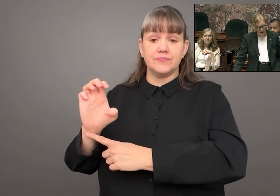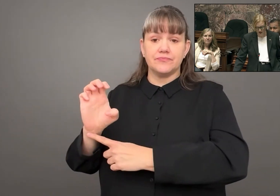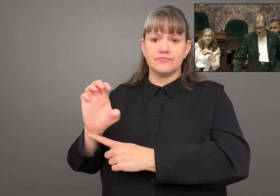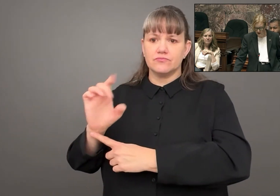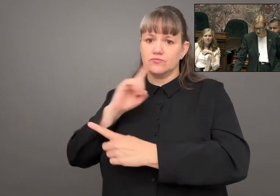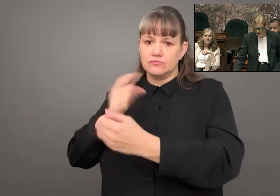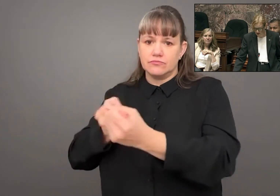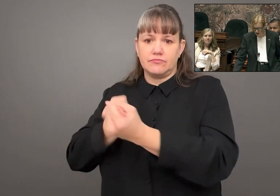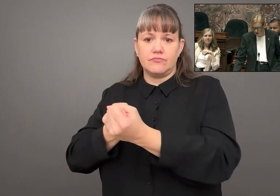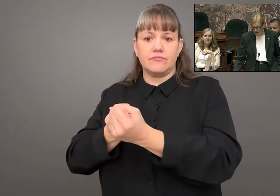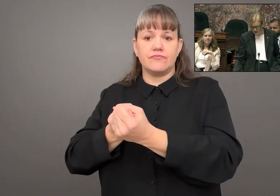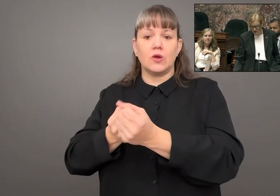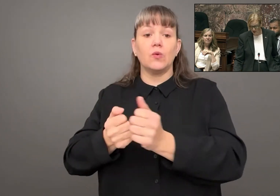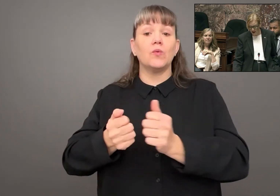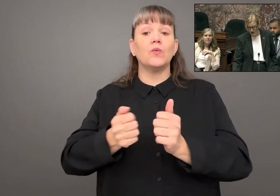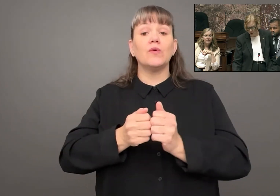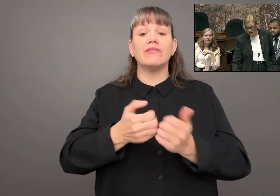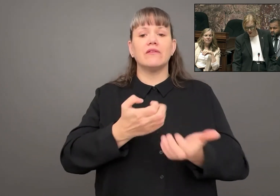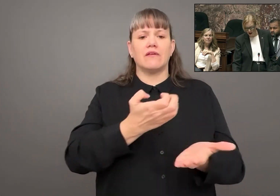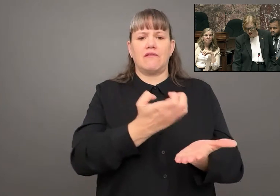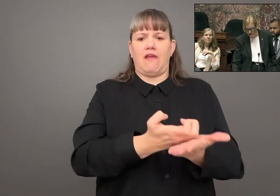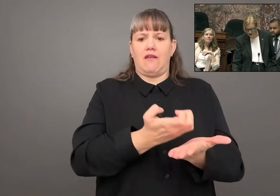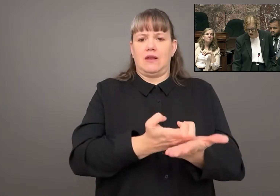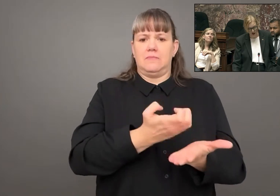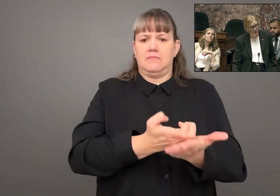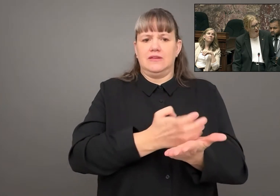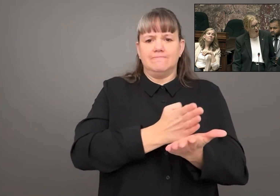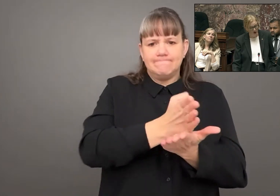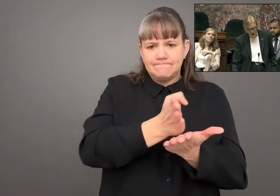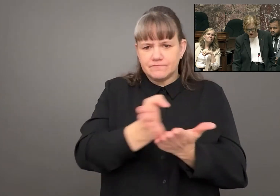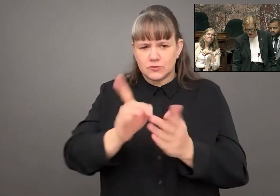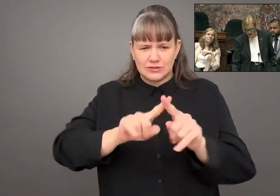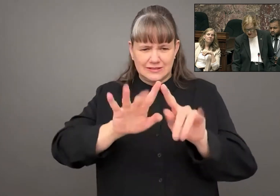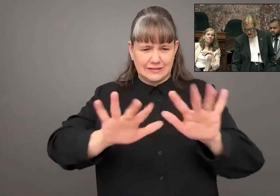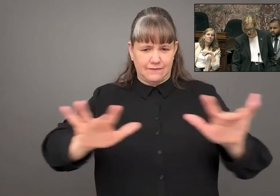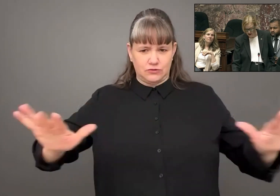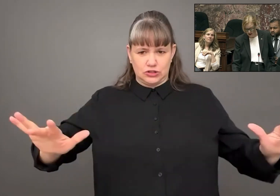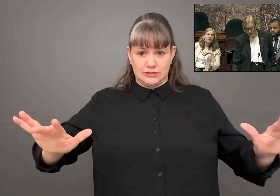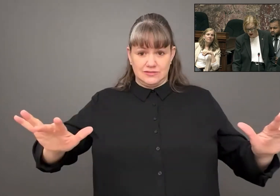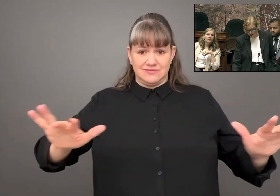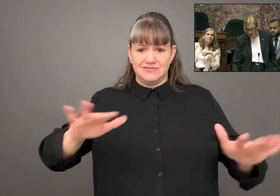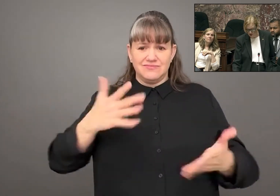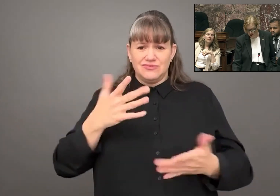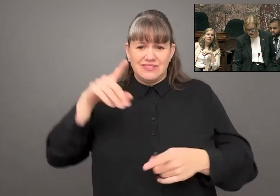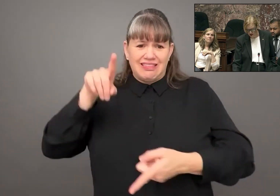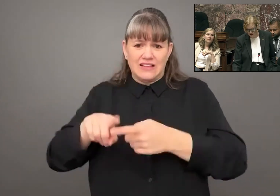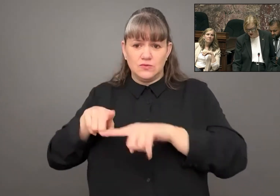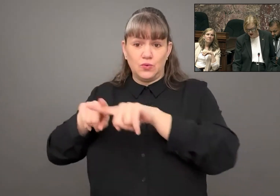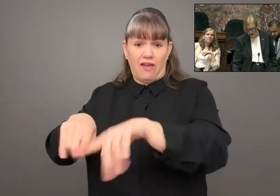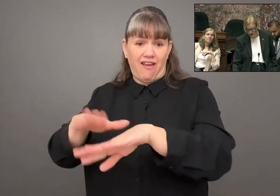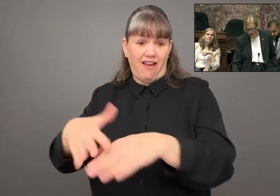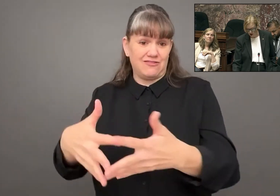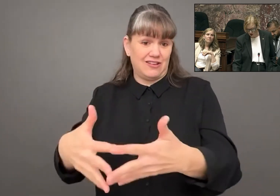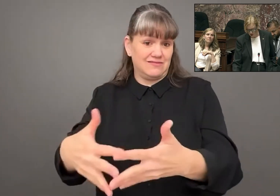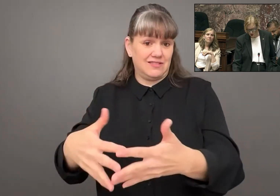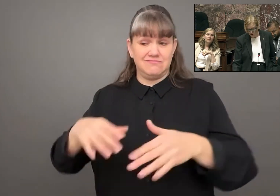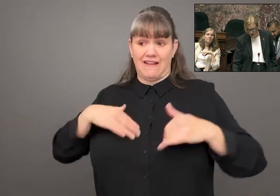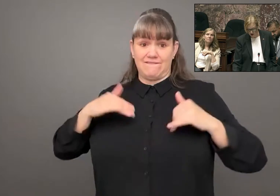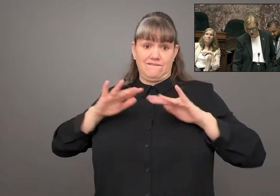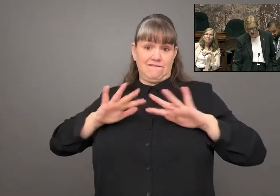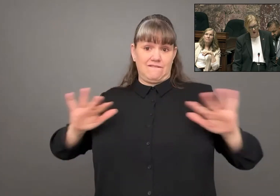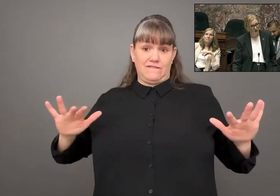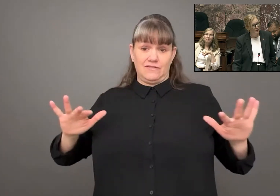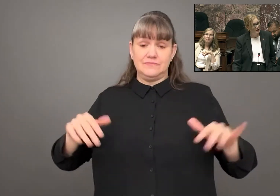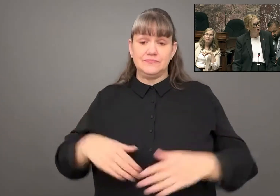other provinces. S&P also highlights that federal immigration policies and heightened trade uncertainty will